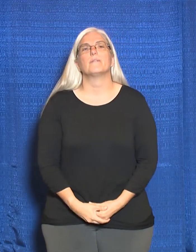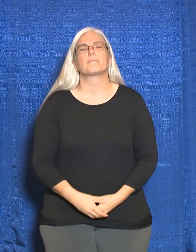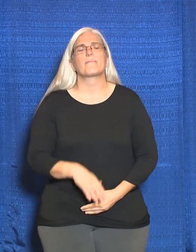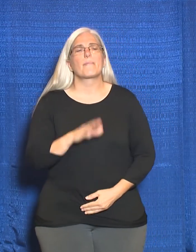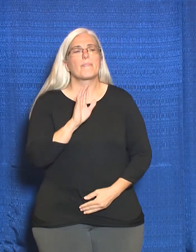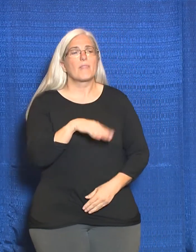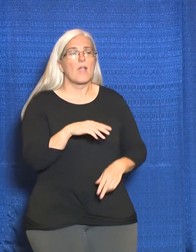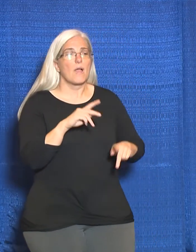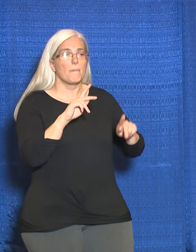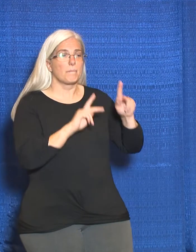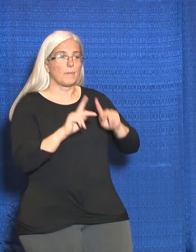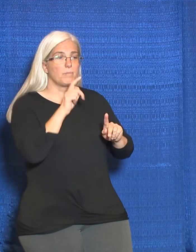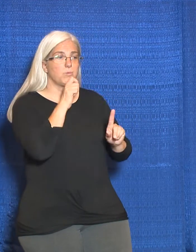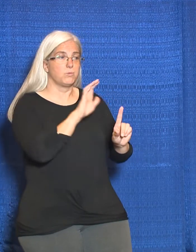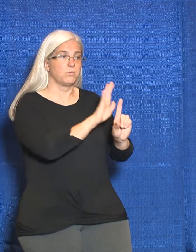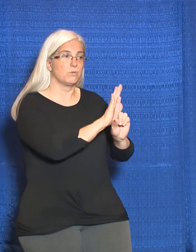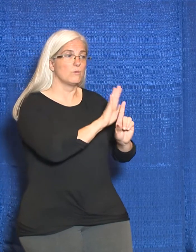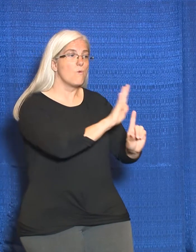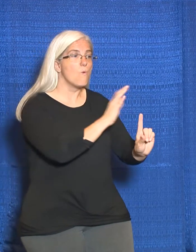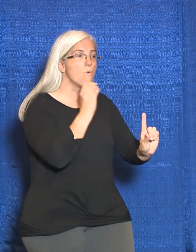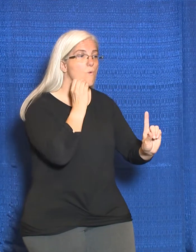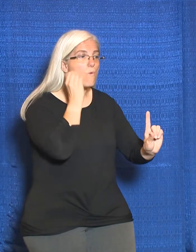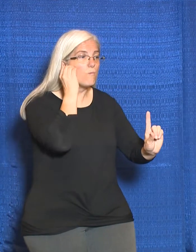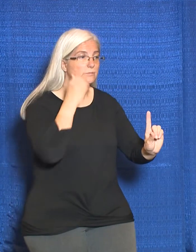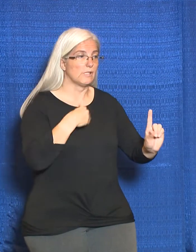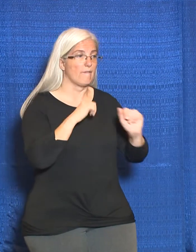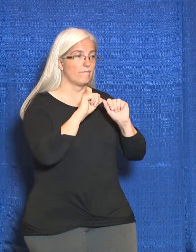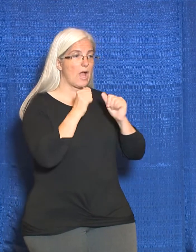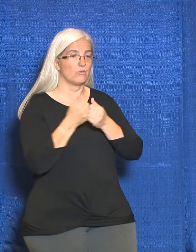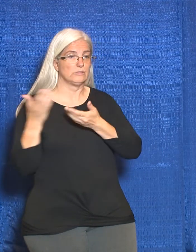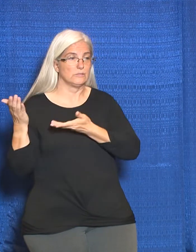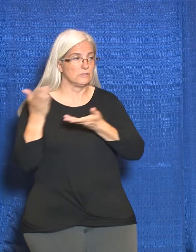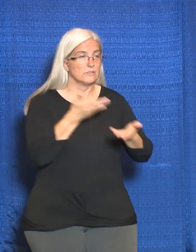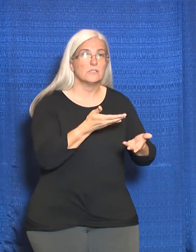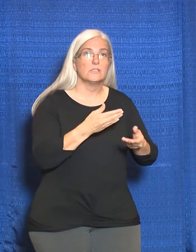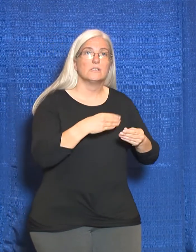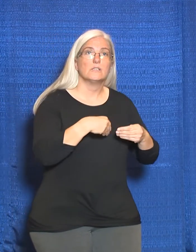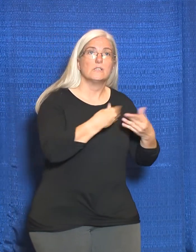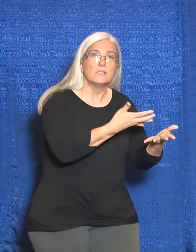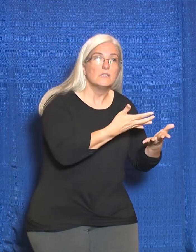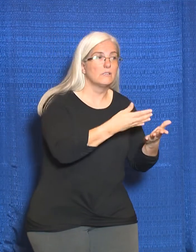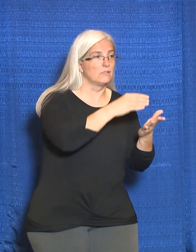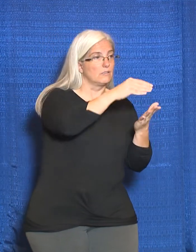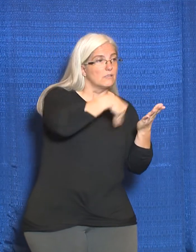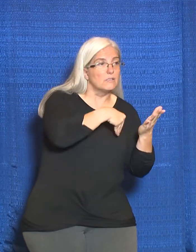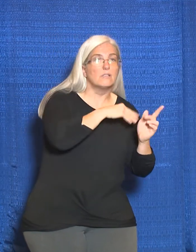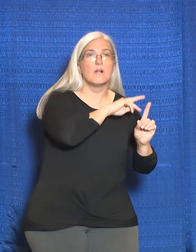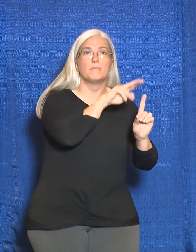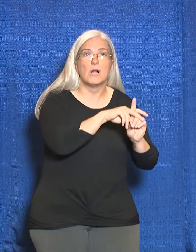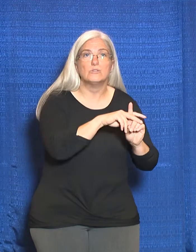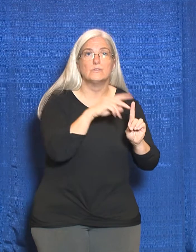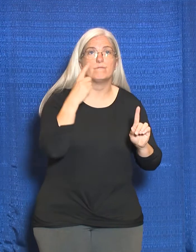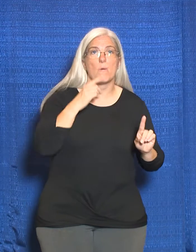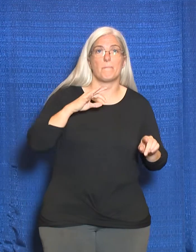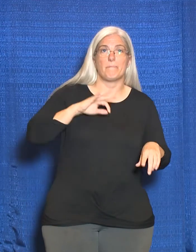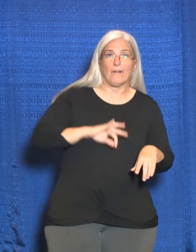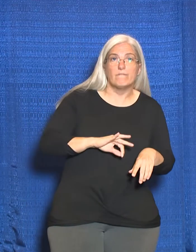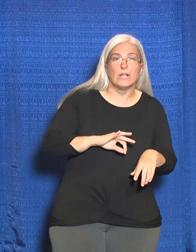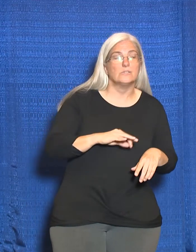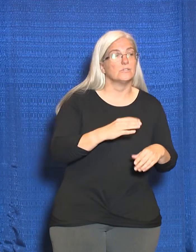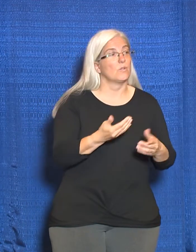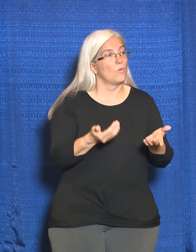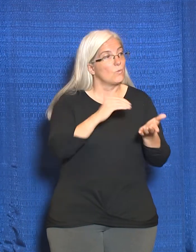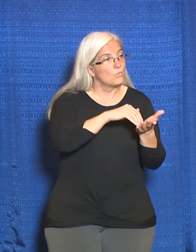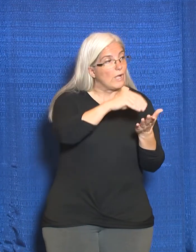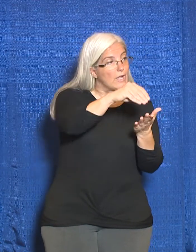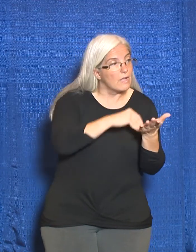Clients who receive assistance in their own home to apply for benefits, renew benefits, or update their address must be offered